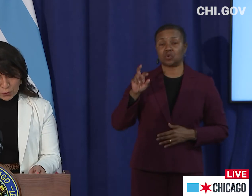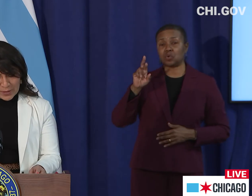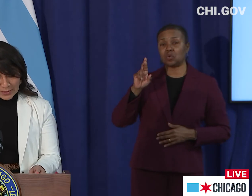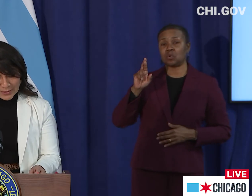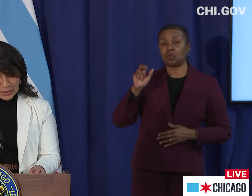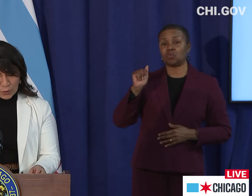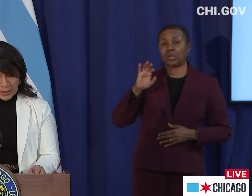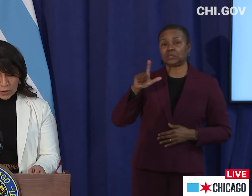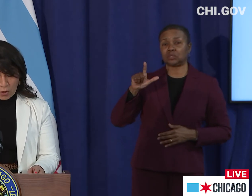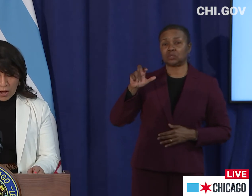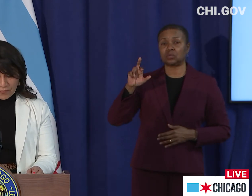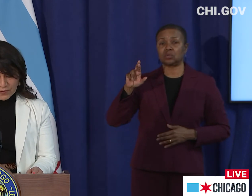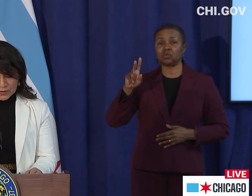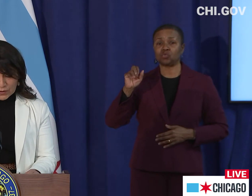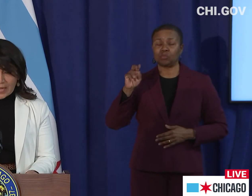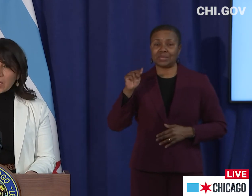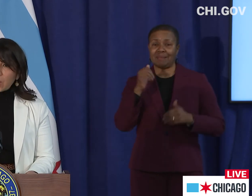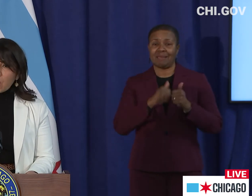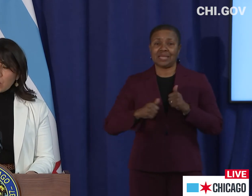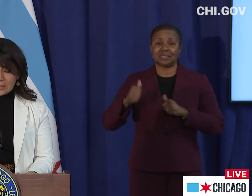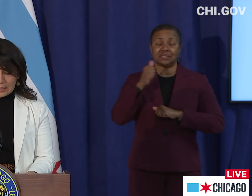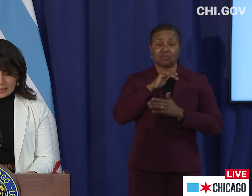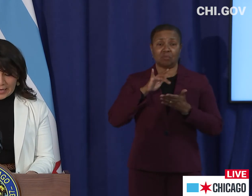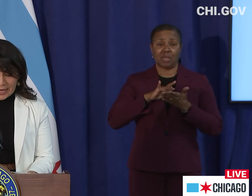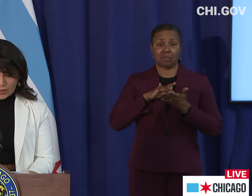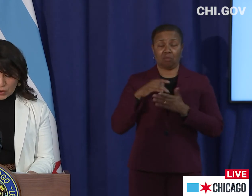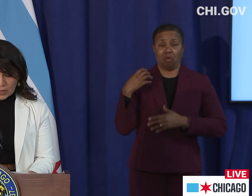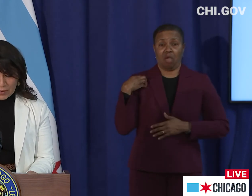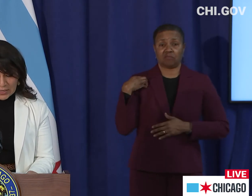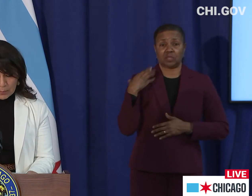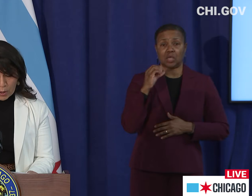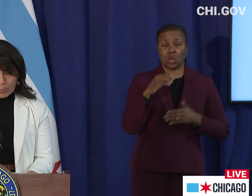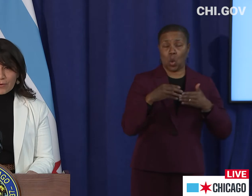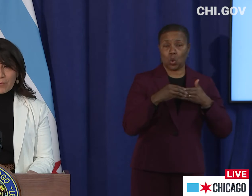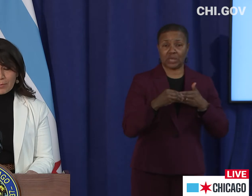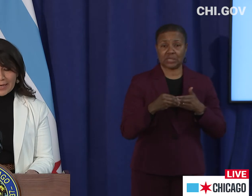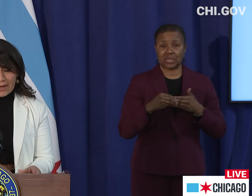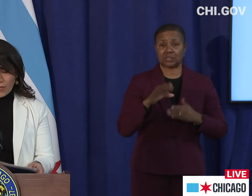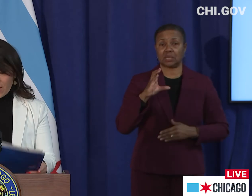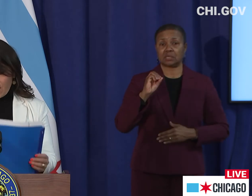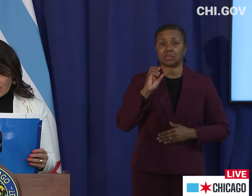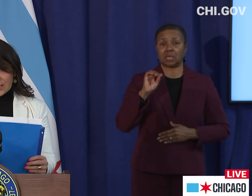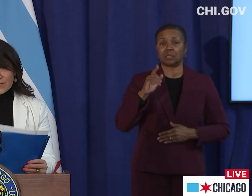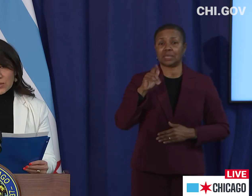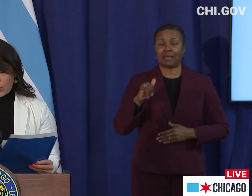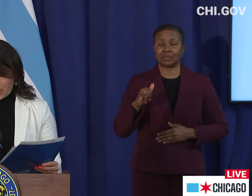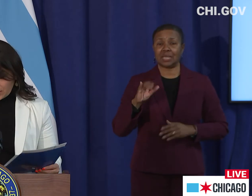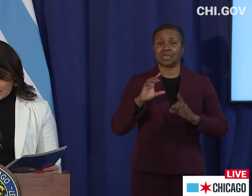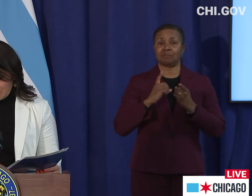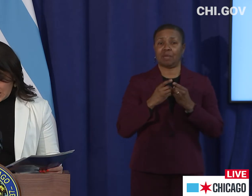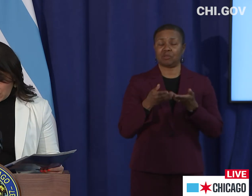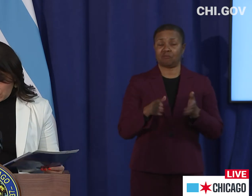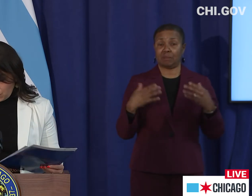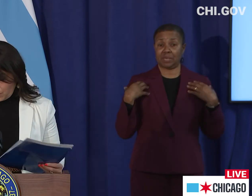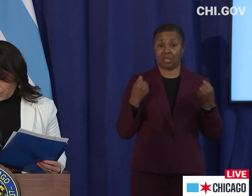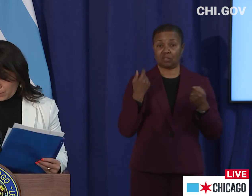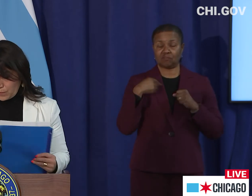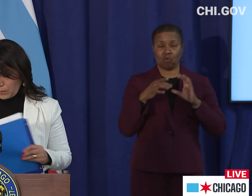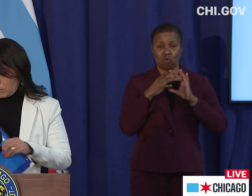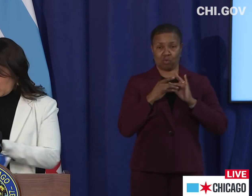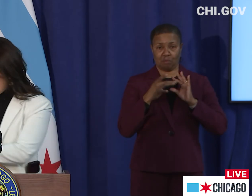Rachel Rubin, Senior Medical Officer and co-lead at the Cook County Department of Public Health, to give some remarks. Thank